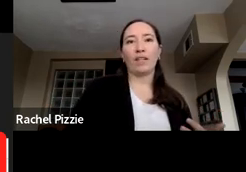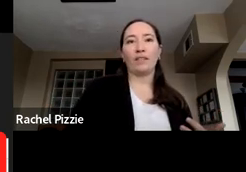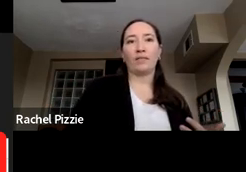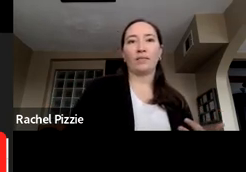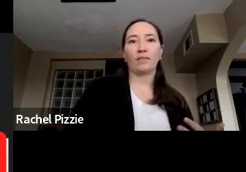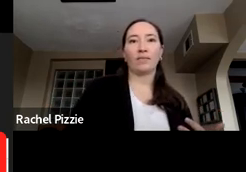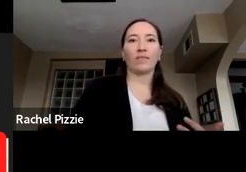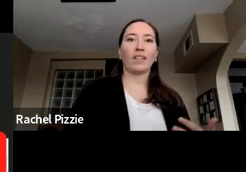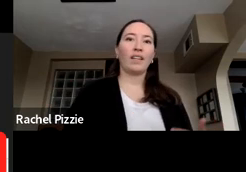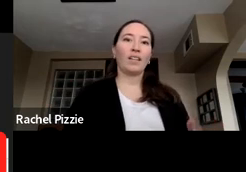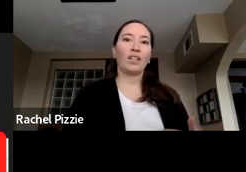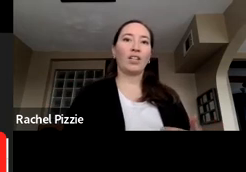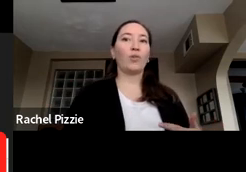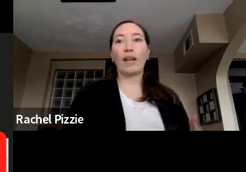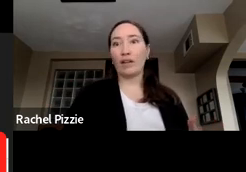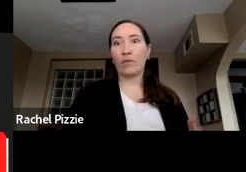Q57,